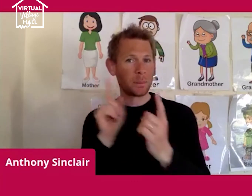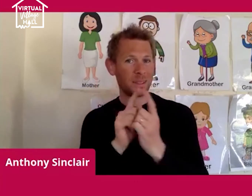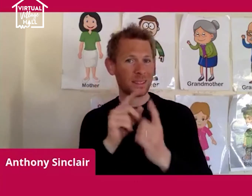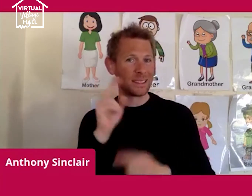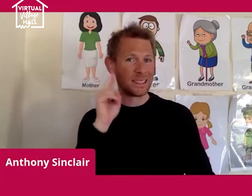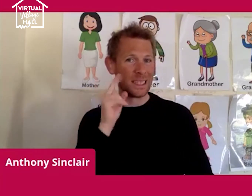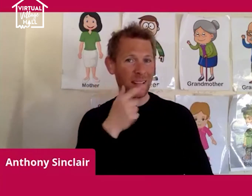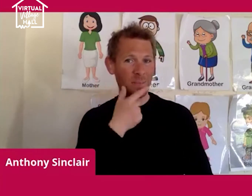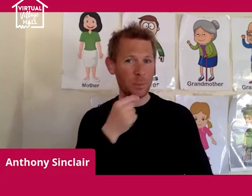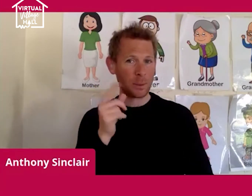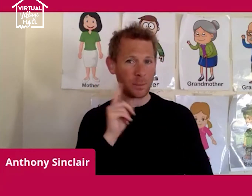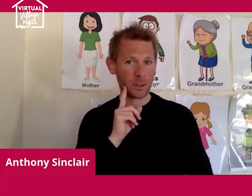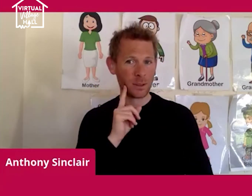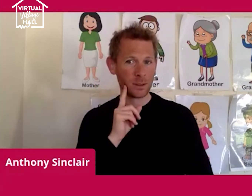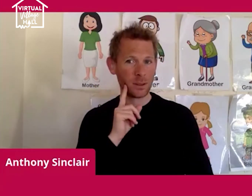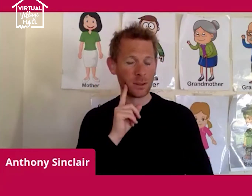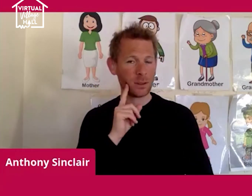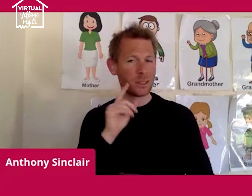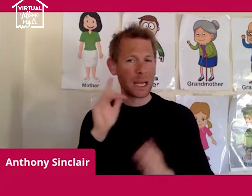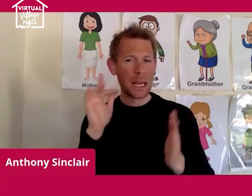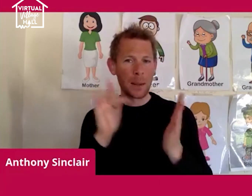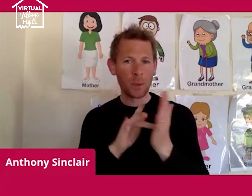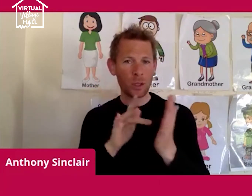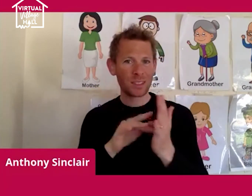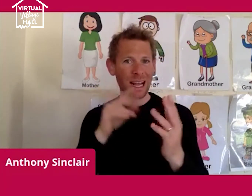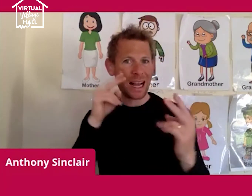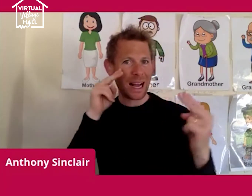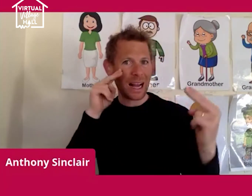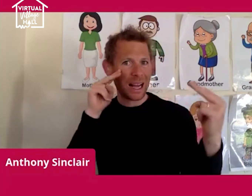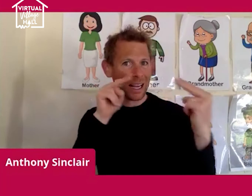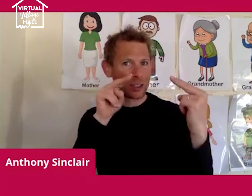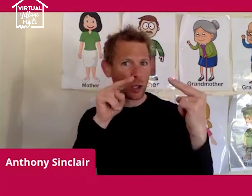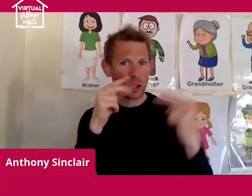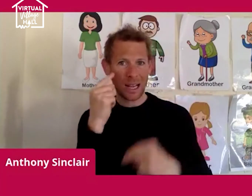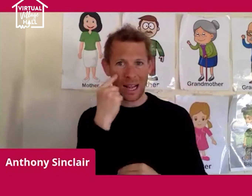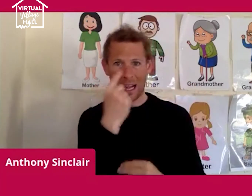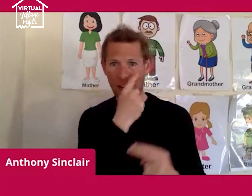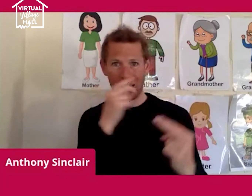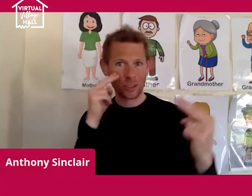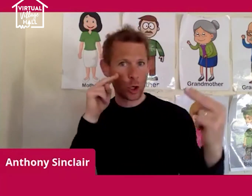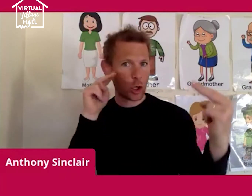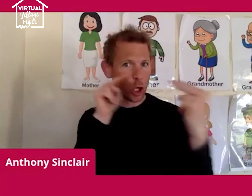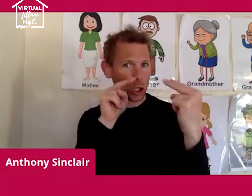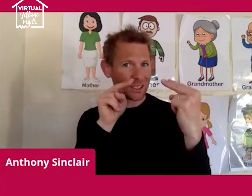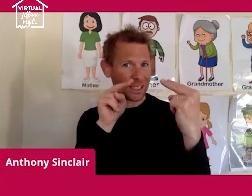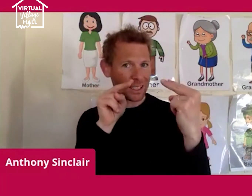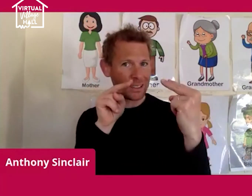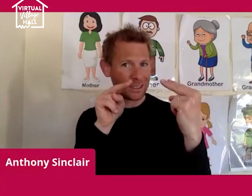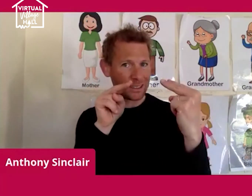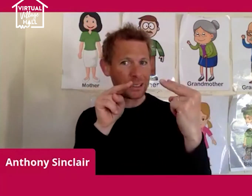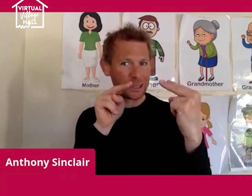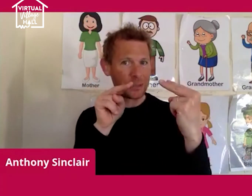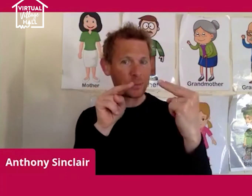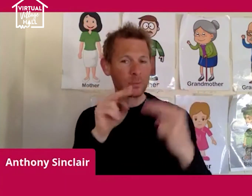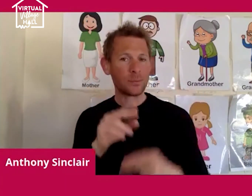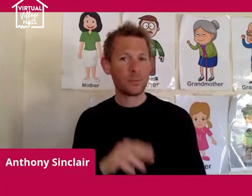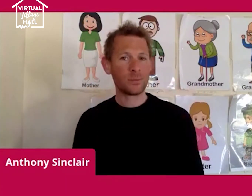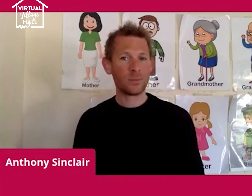It's really important whenever you meet when you meet deaf people, it's so important to maintain eye contact. Eye contact